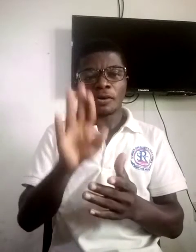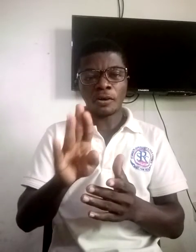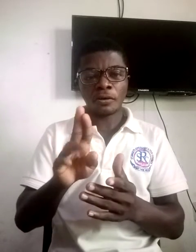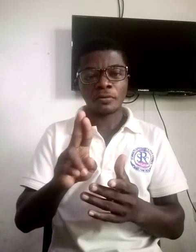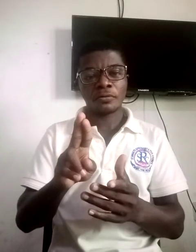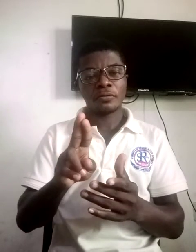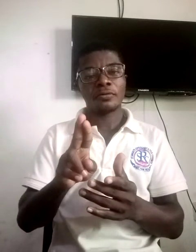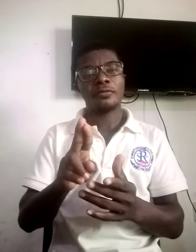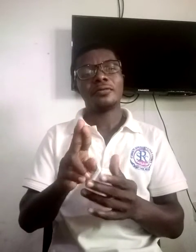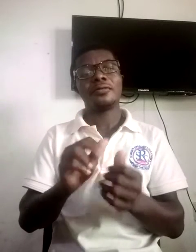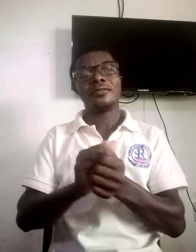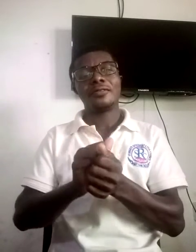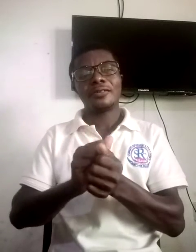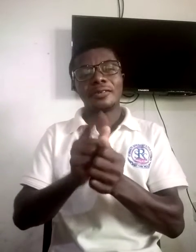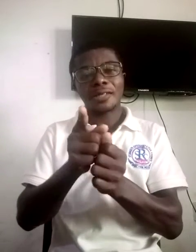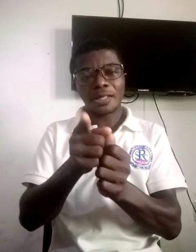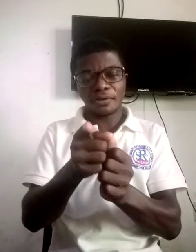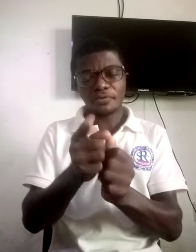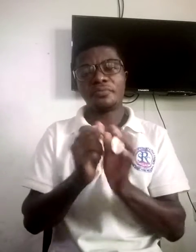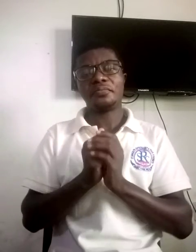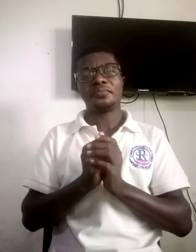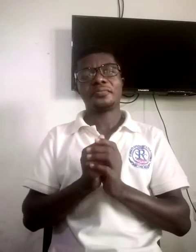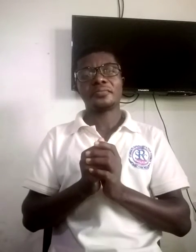Or how are you?